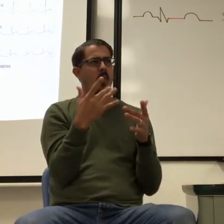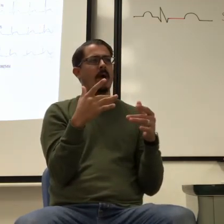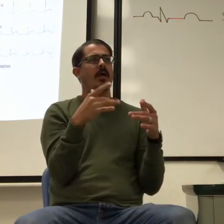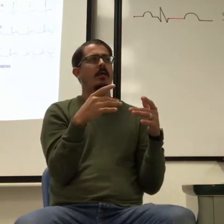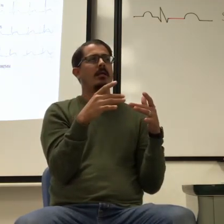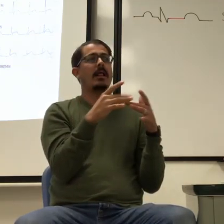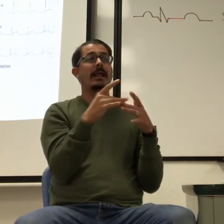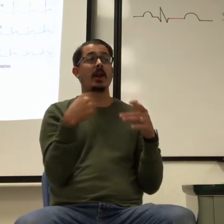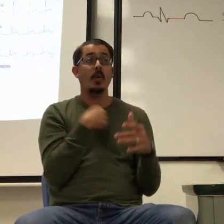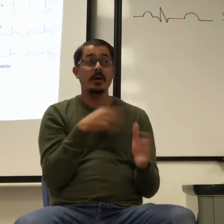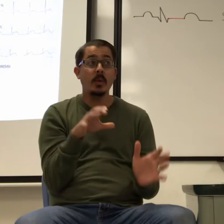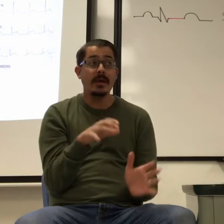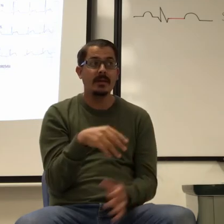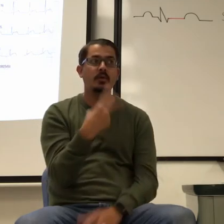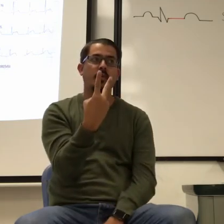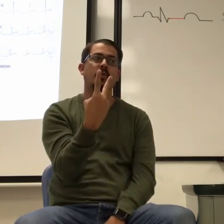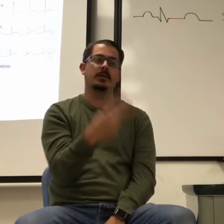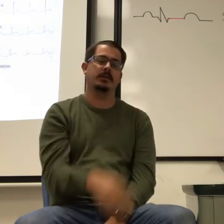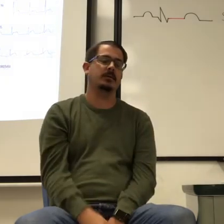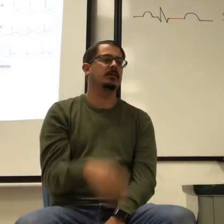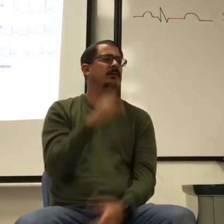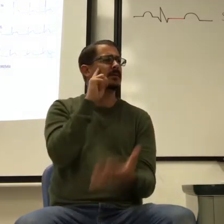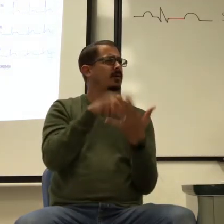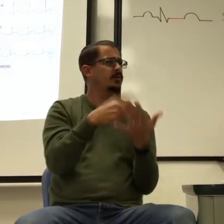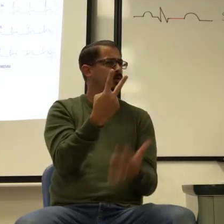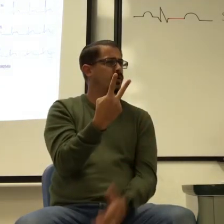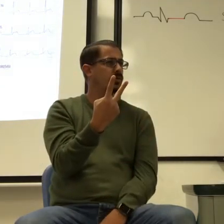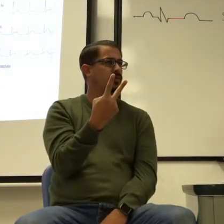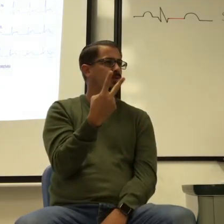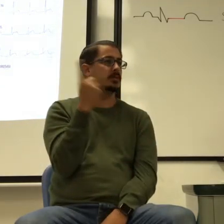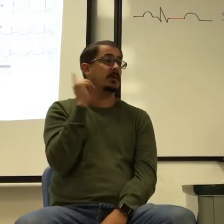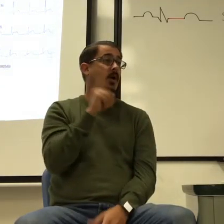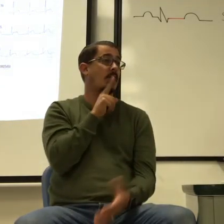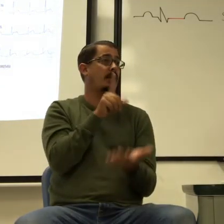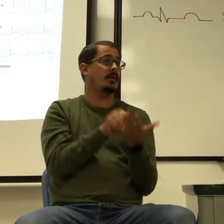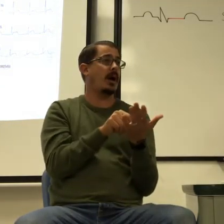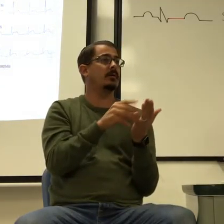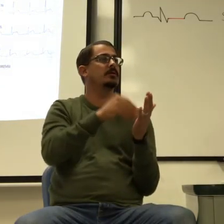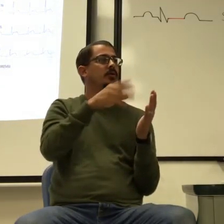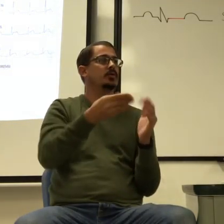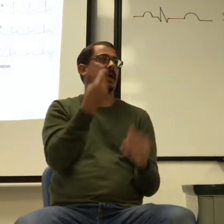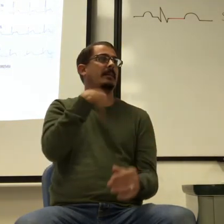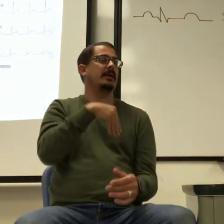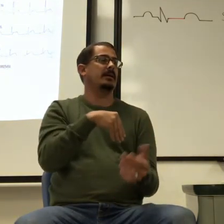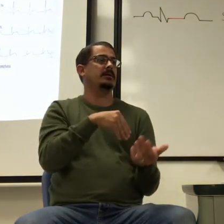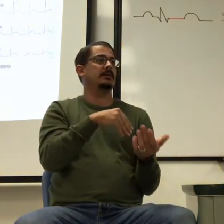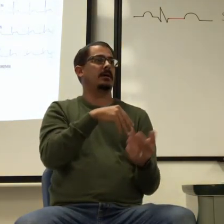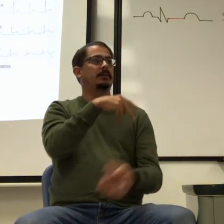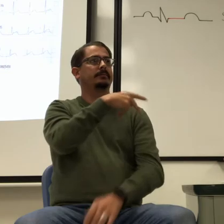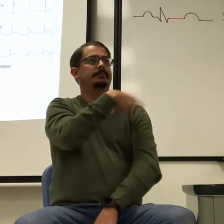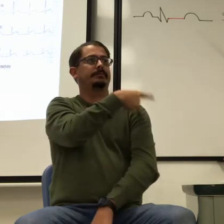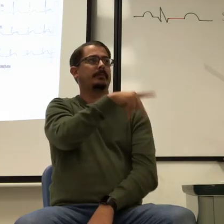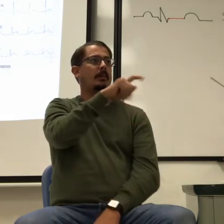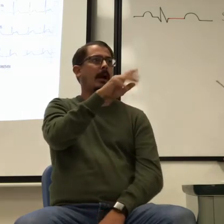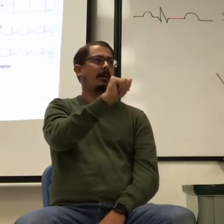are we doing? Two. Do you see two on here? This is a real printout. Student gave me as a paramedic. There was